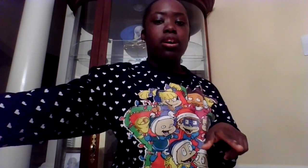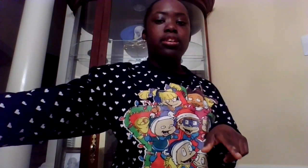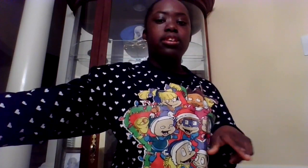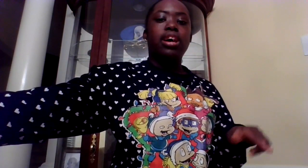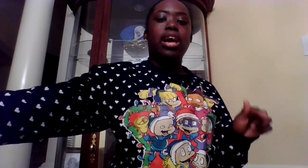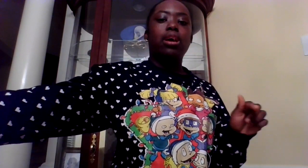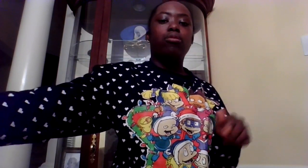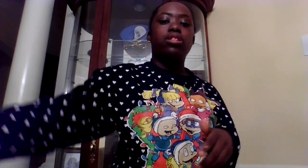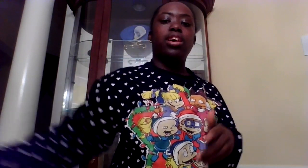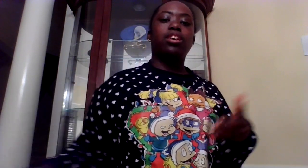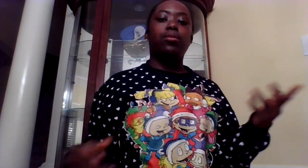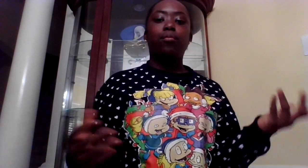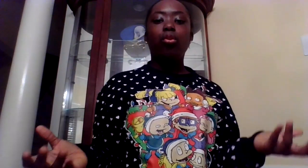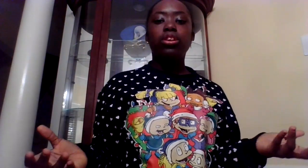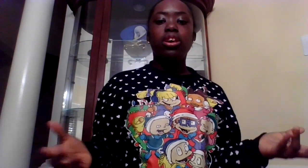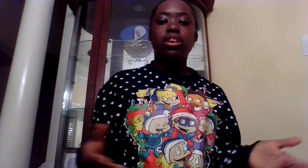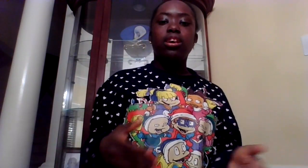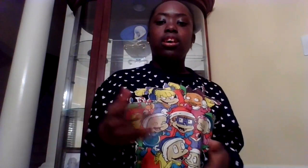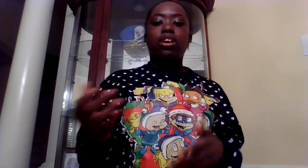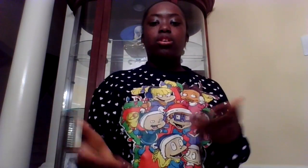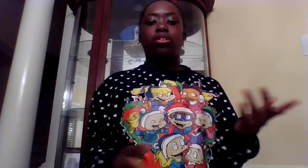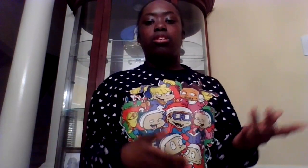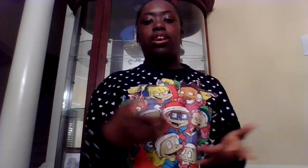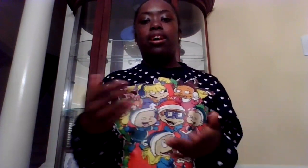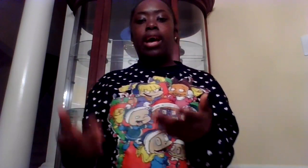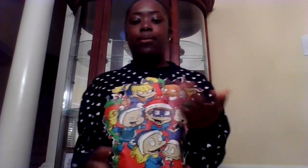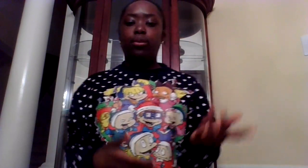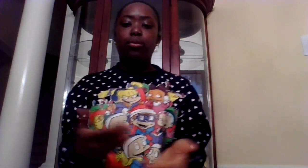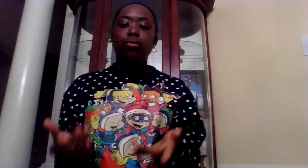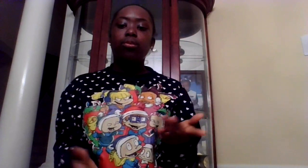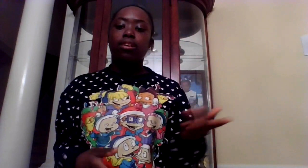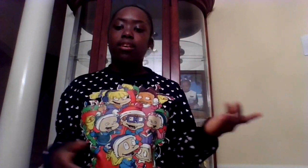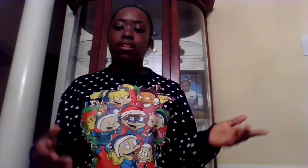part, I will say good morning, good afternoon, or